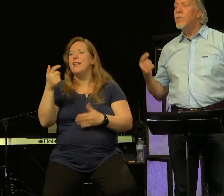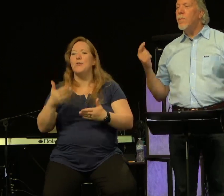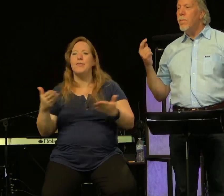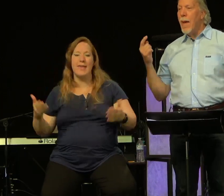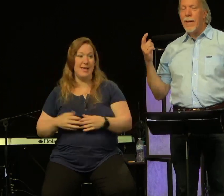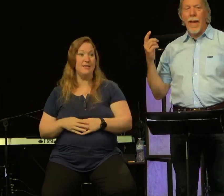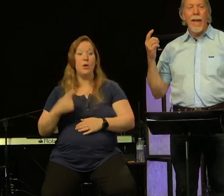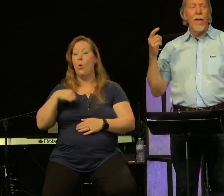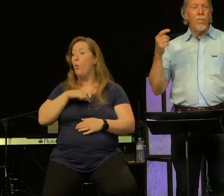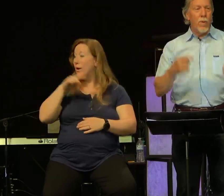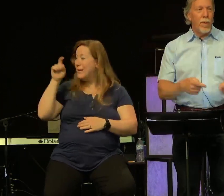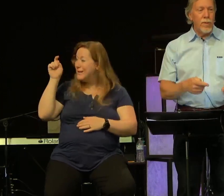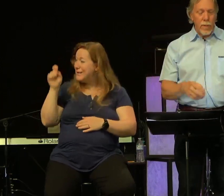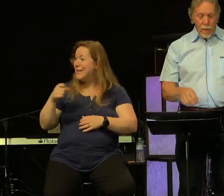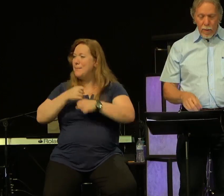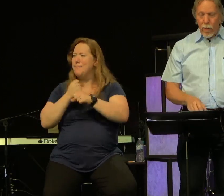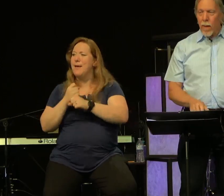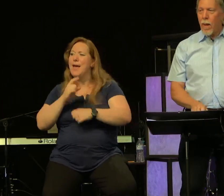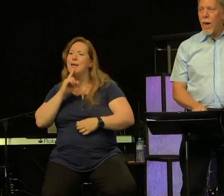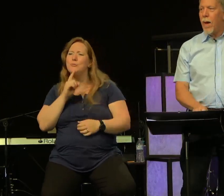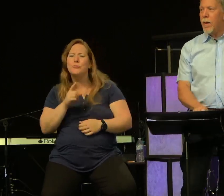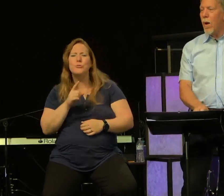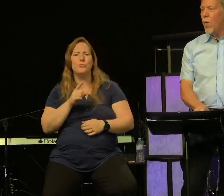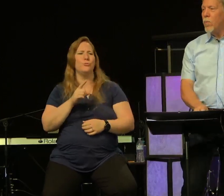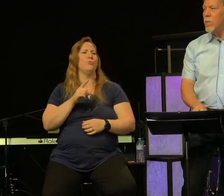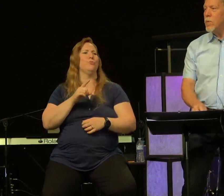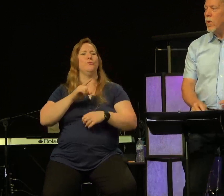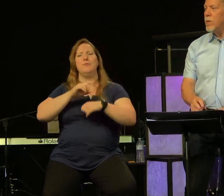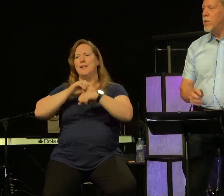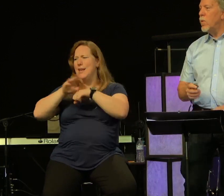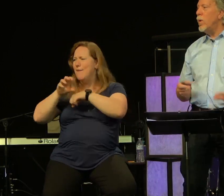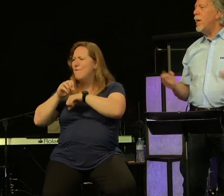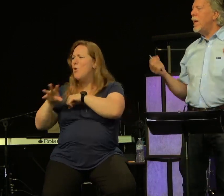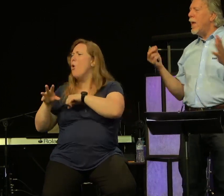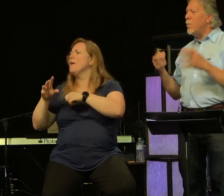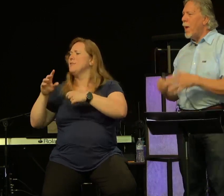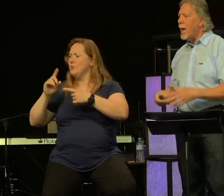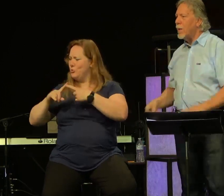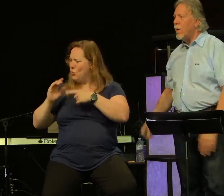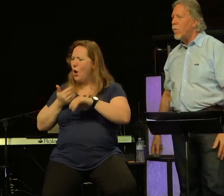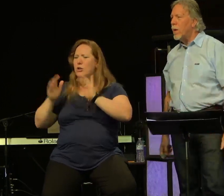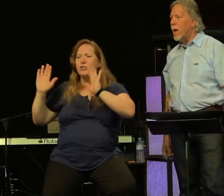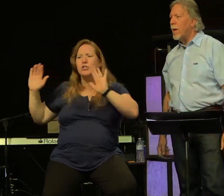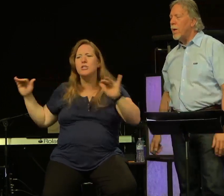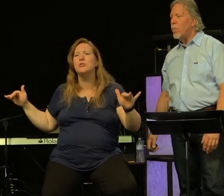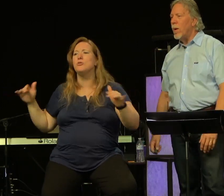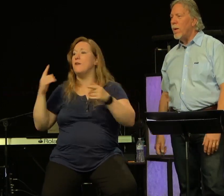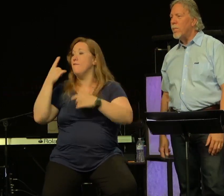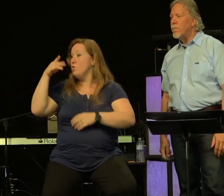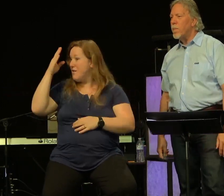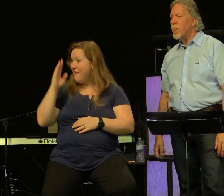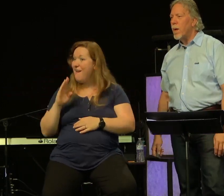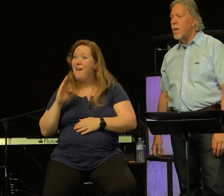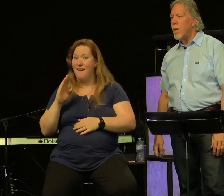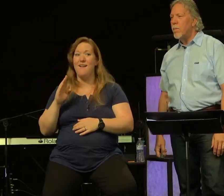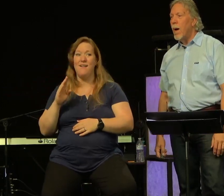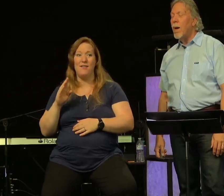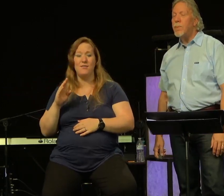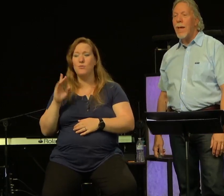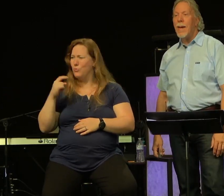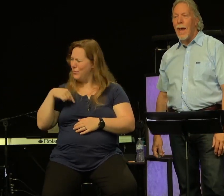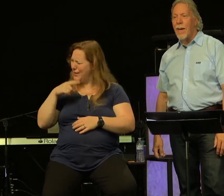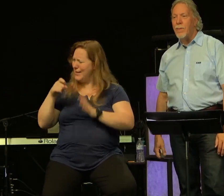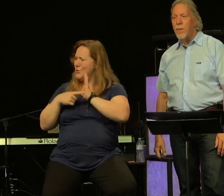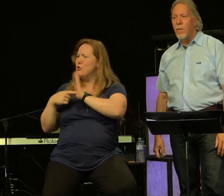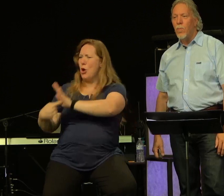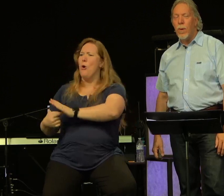need to make that influence known to our children. We need to impact them for God, don't we? Moms